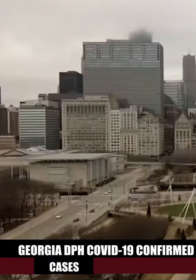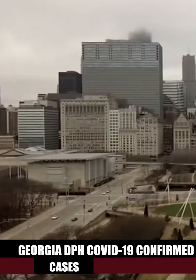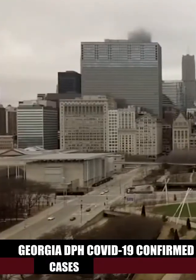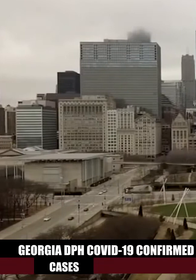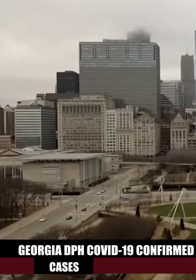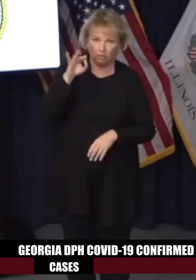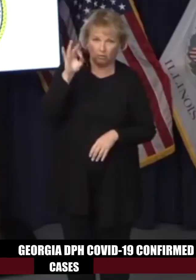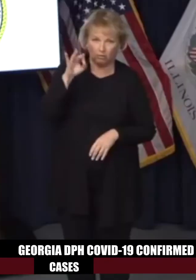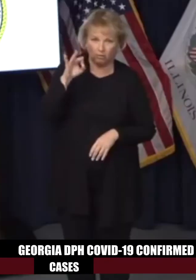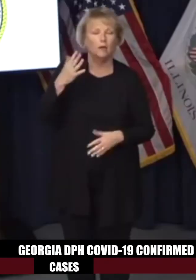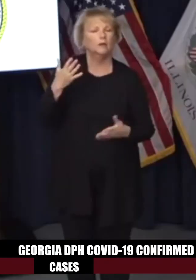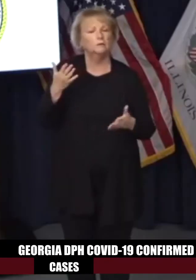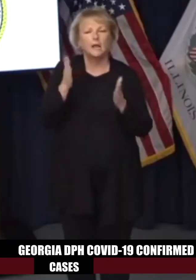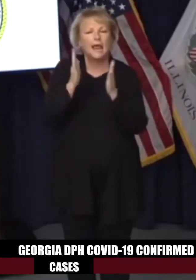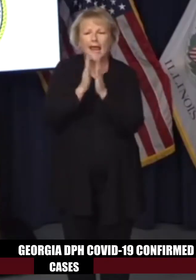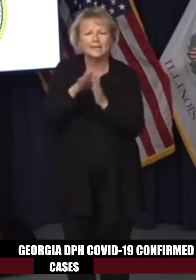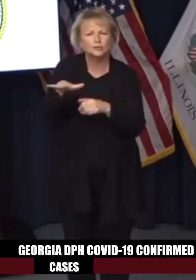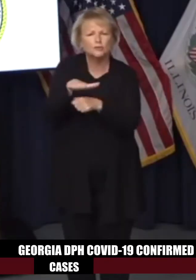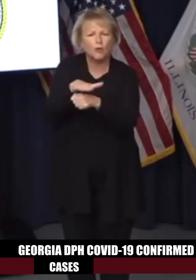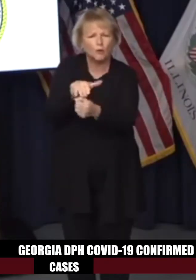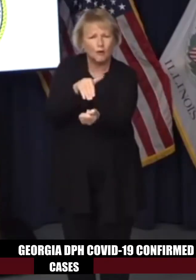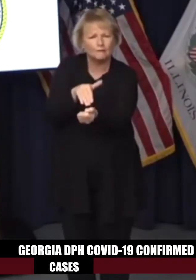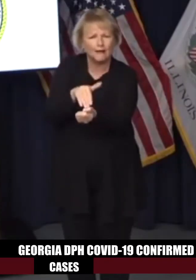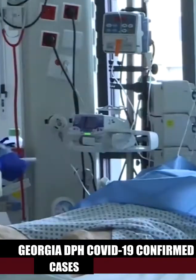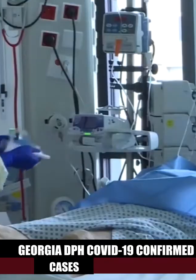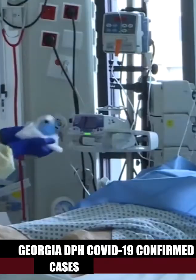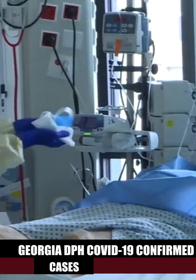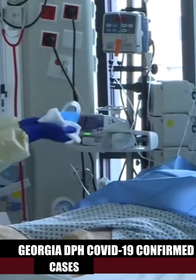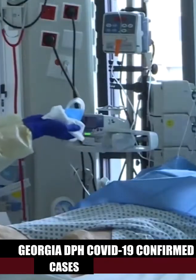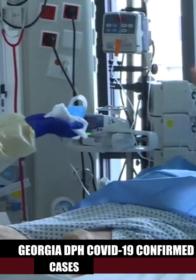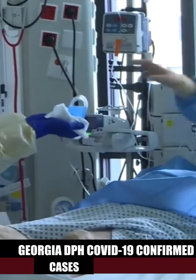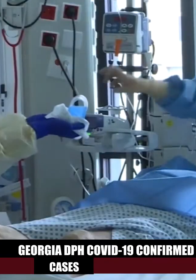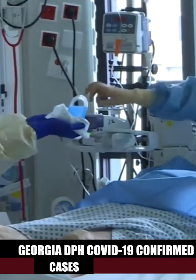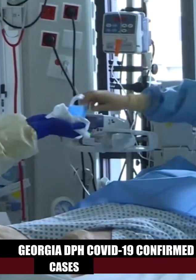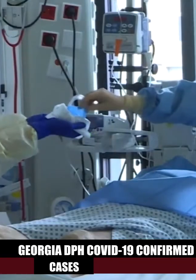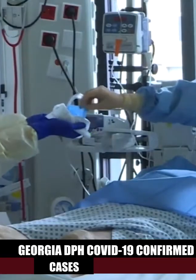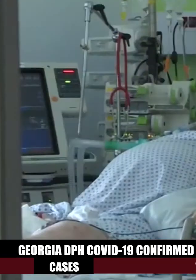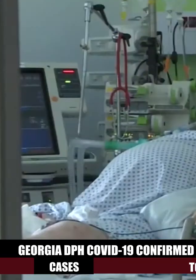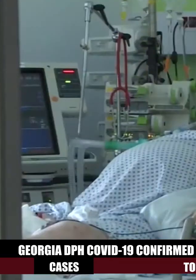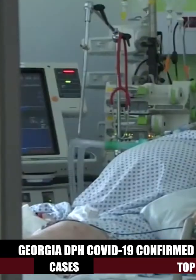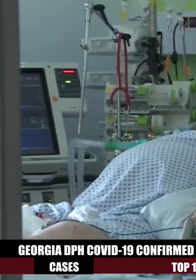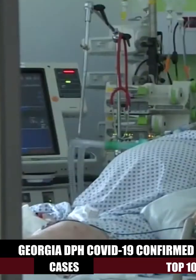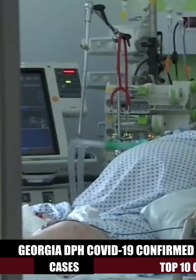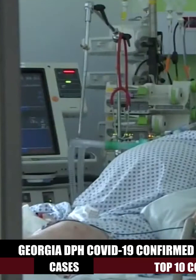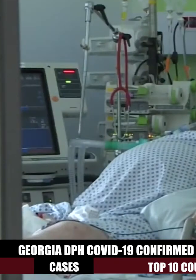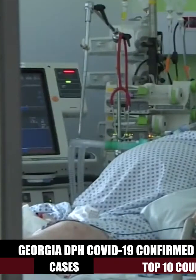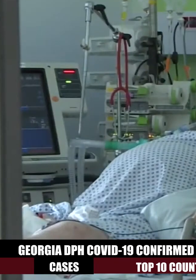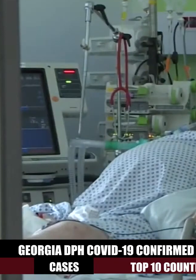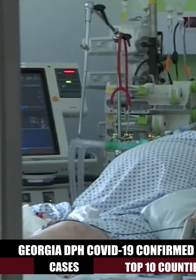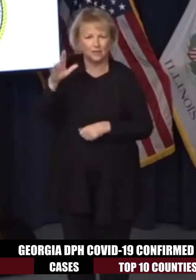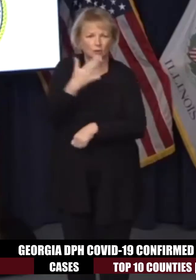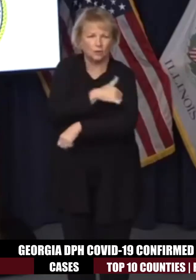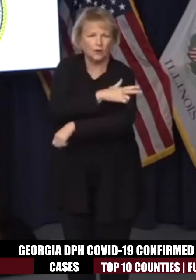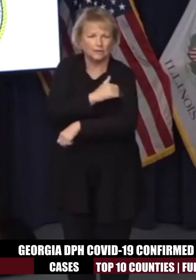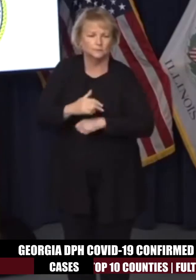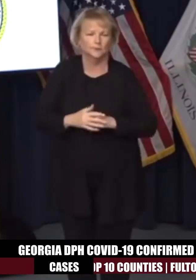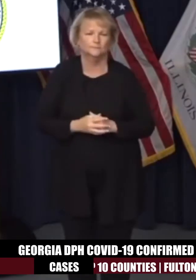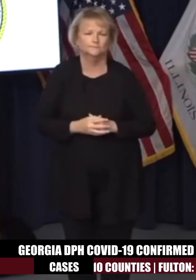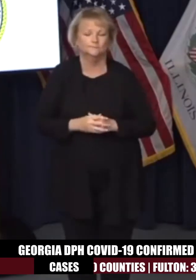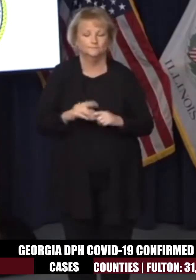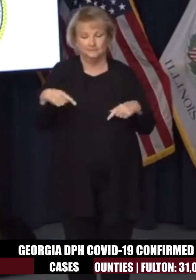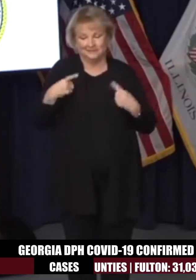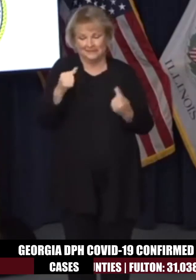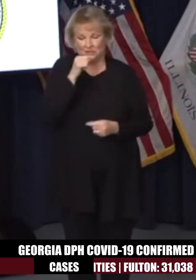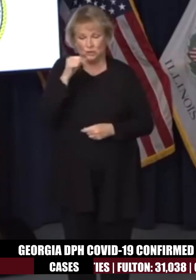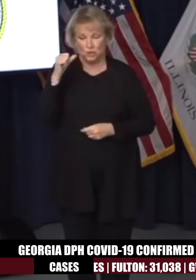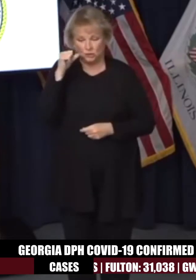Illinois, where the state's public health director became emotional while sharing specifics of the COVID-19 update. Since yesterday, we